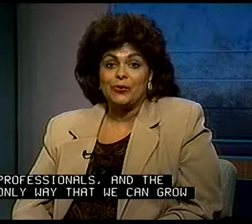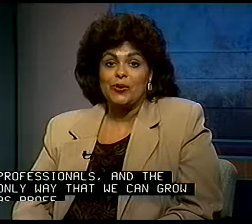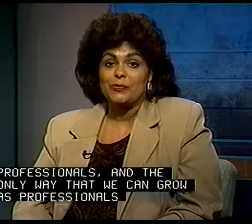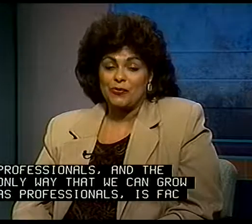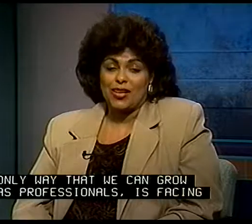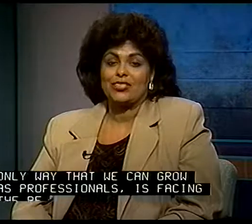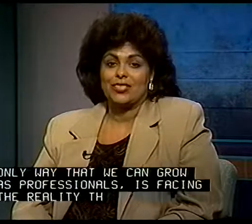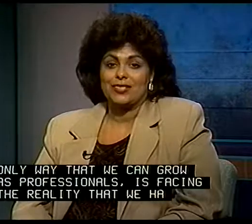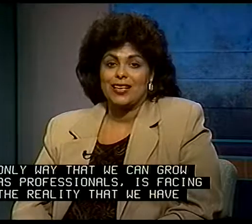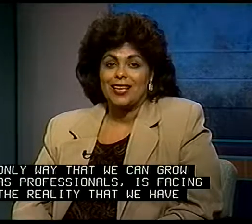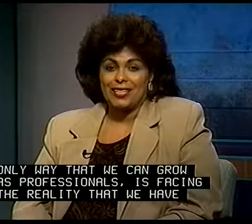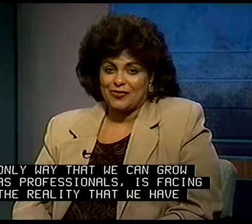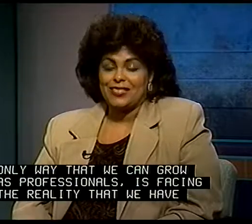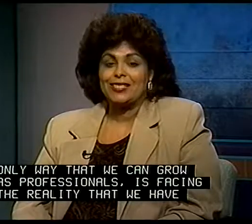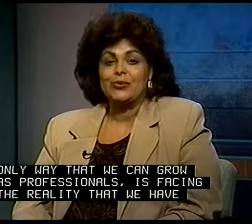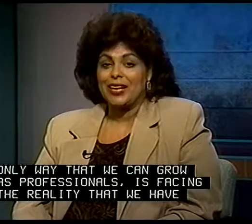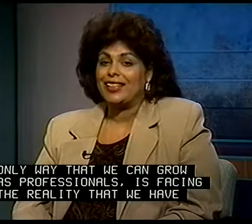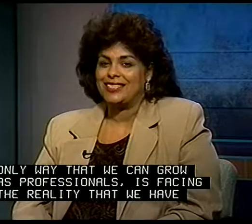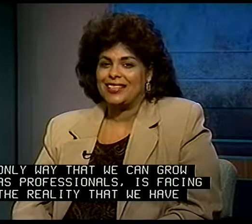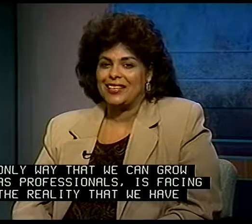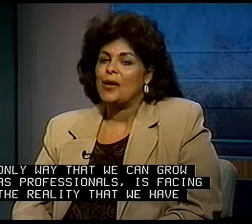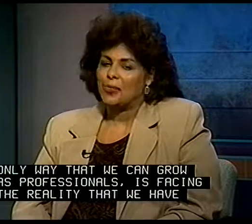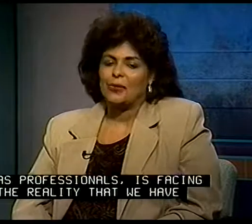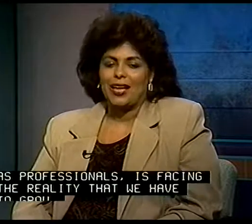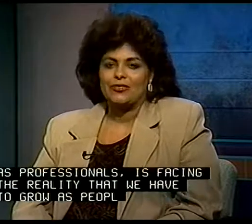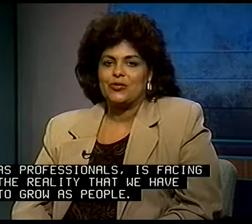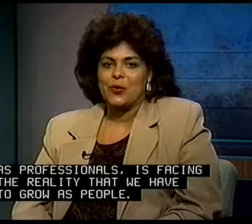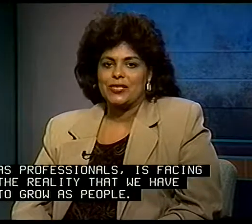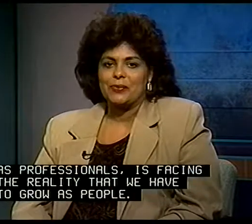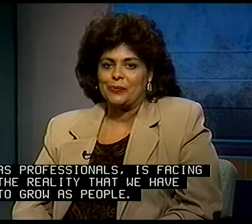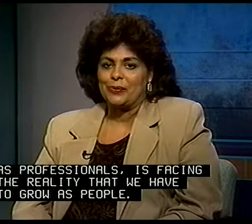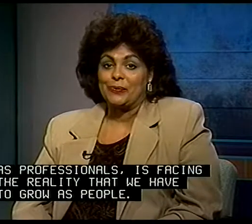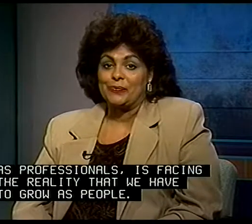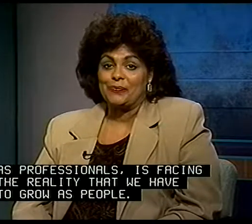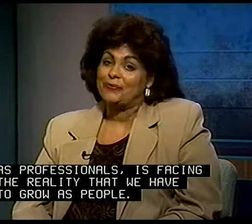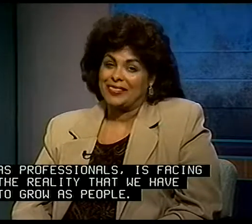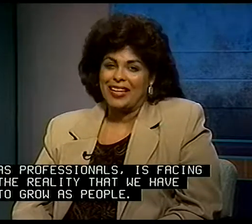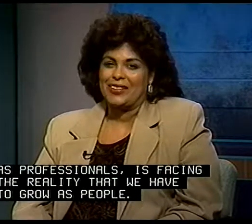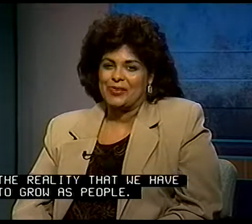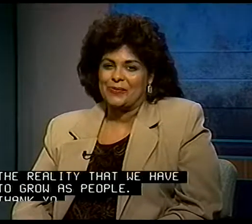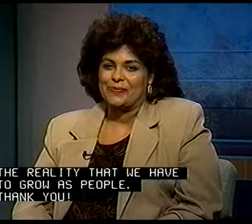grow as professionals is facing the reality that we have to grow as people. Thank you.